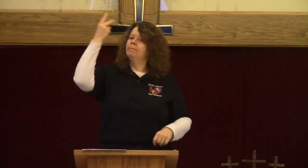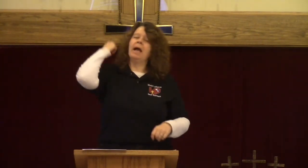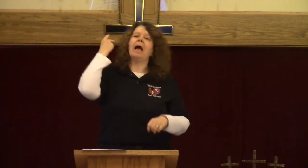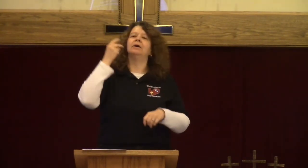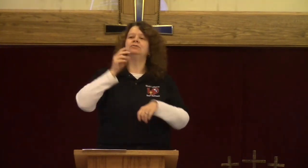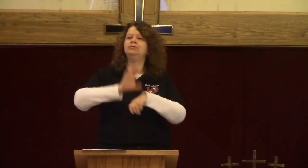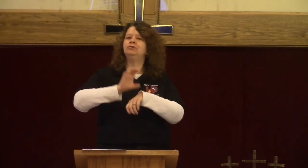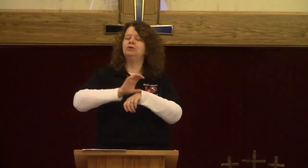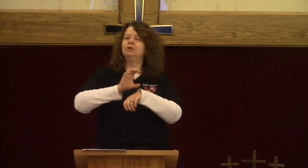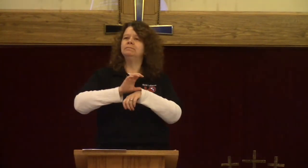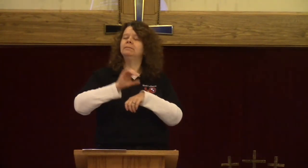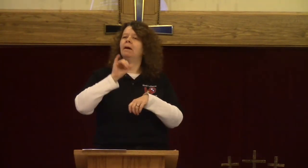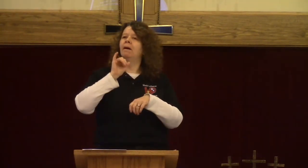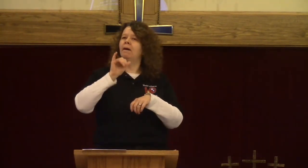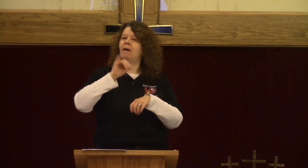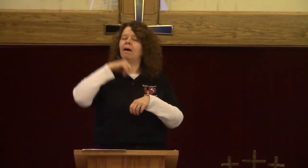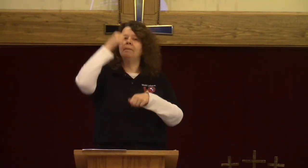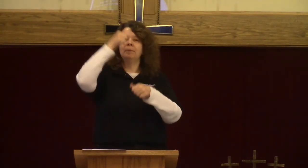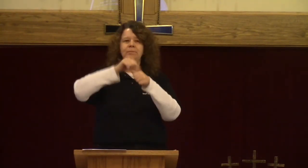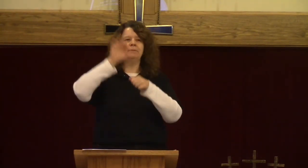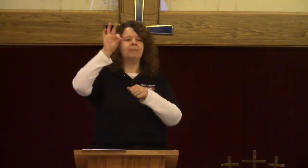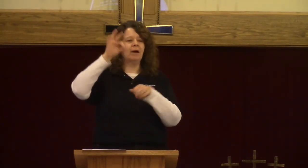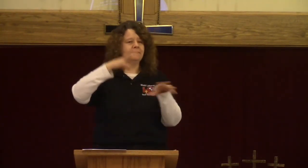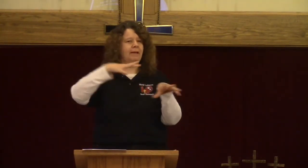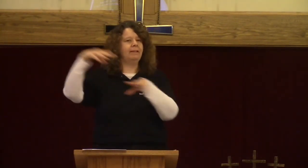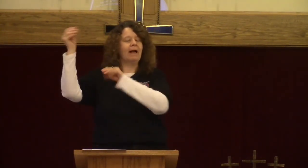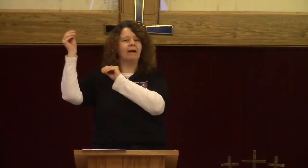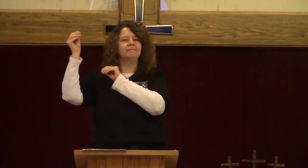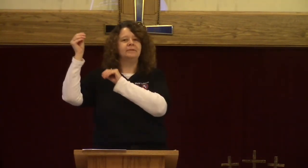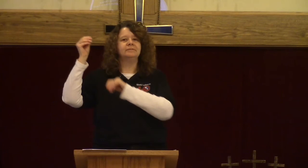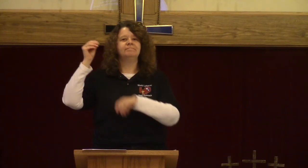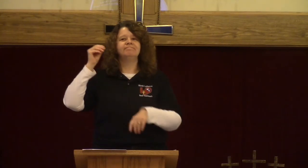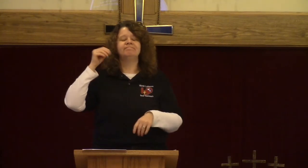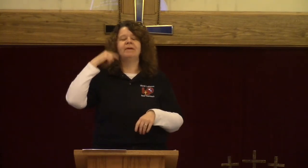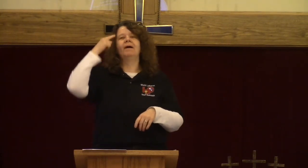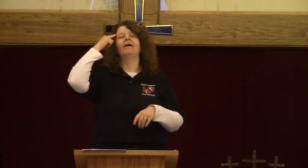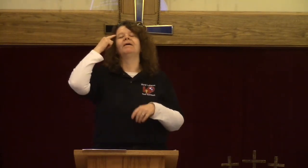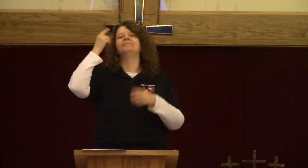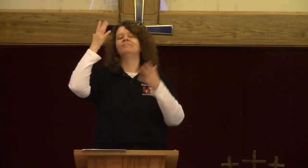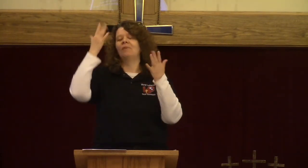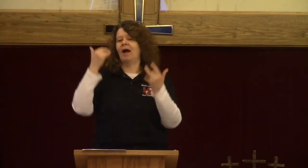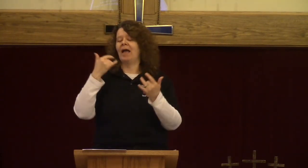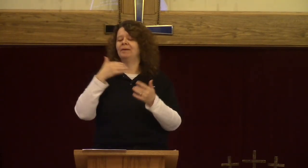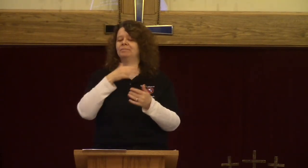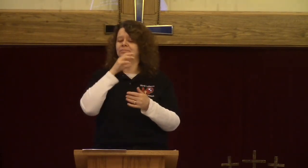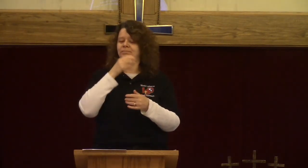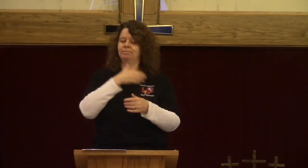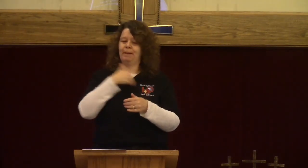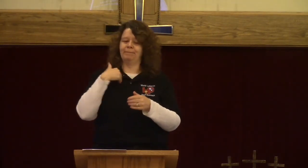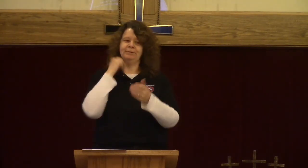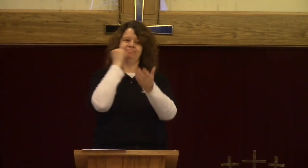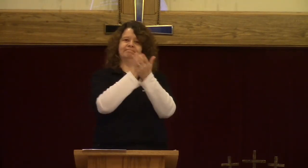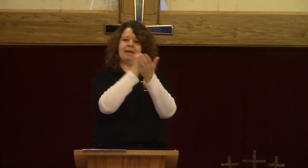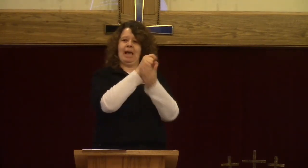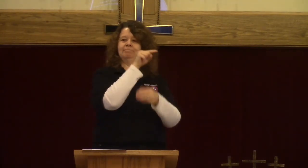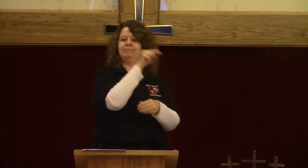some of my stories. I look back at my old church now. You know, I knew why pastor left and so forth. You know, I